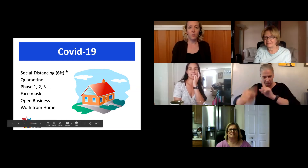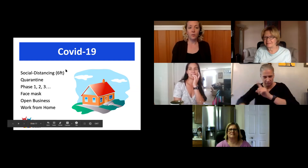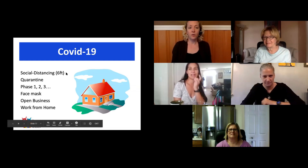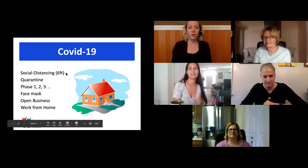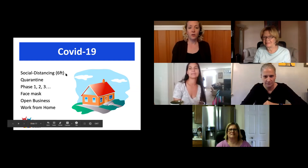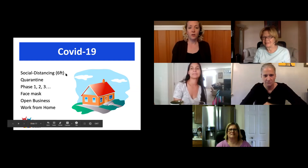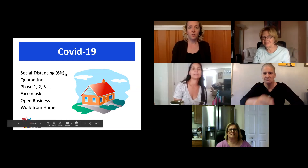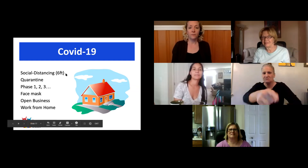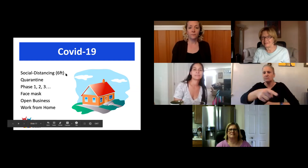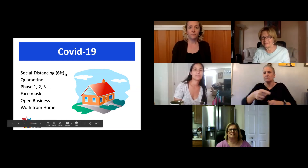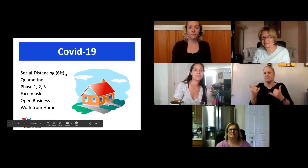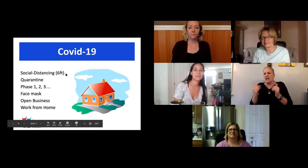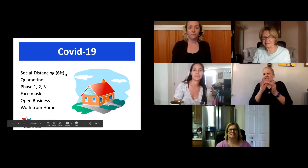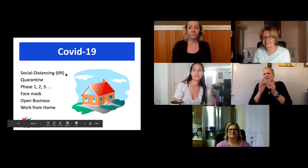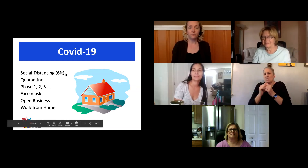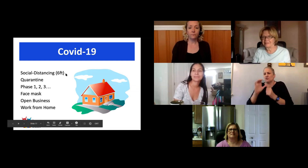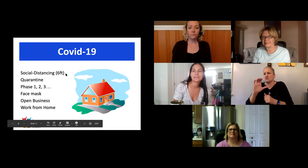Okay, last one.